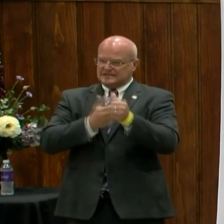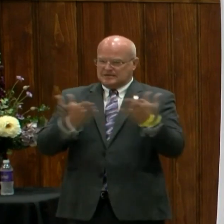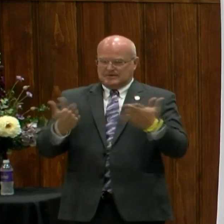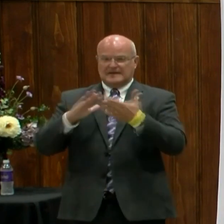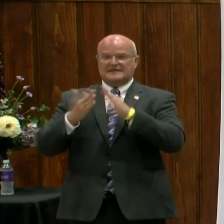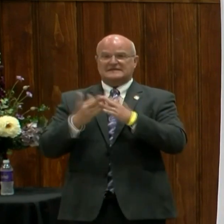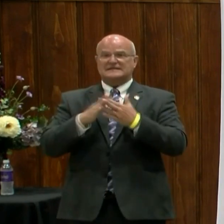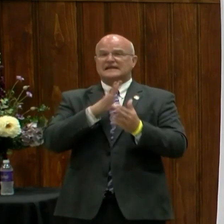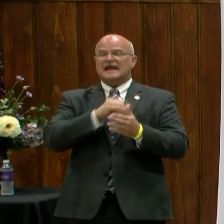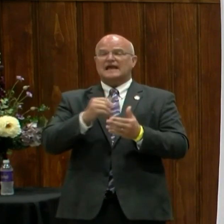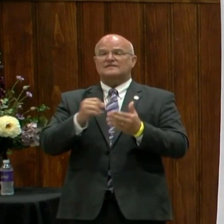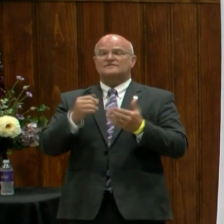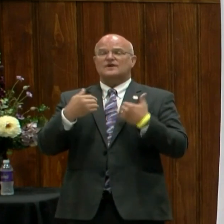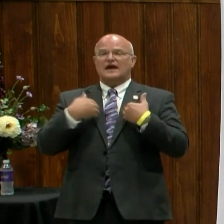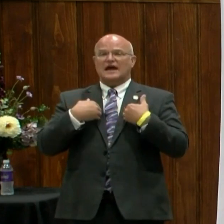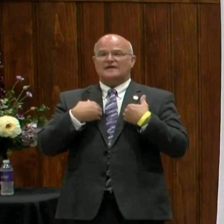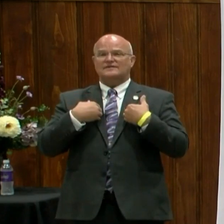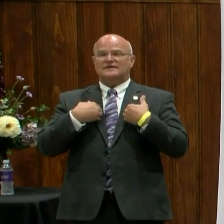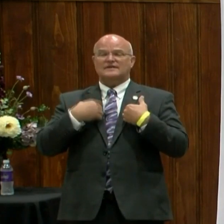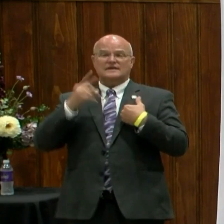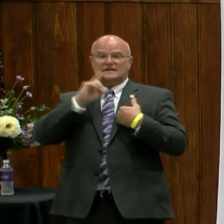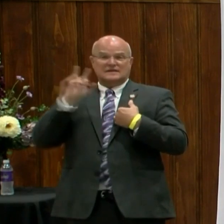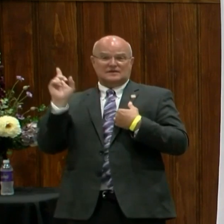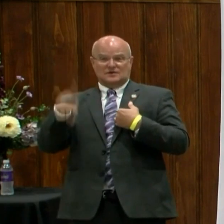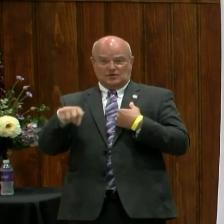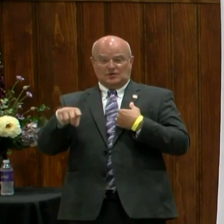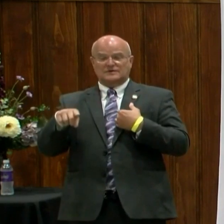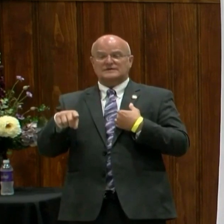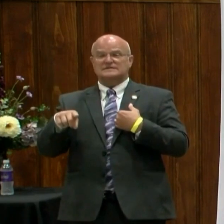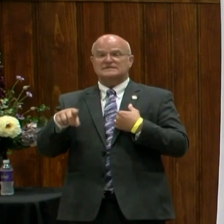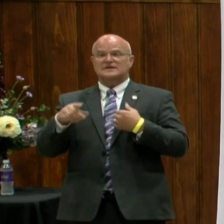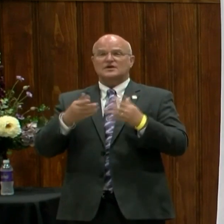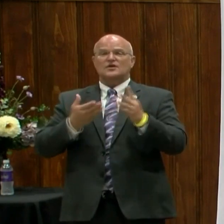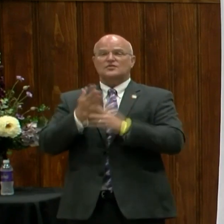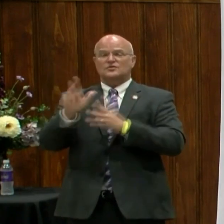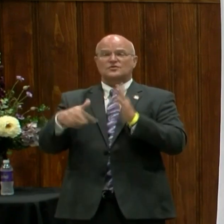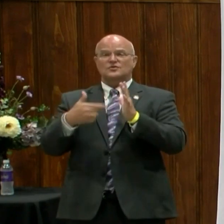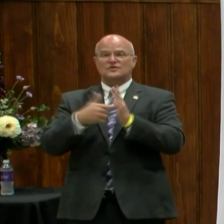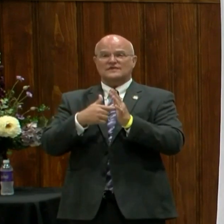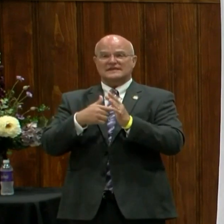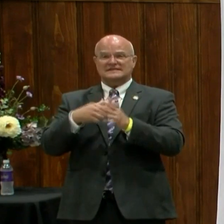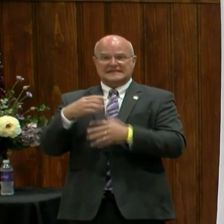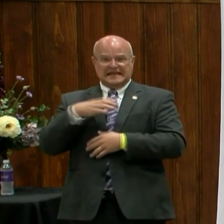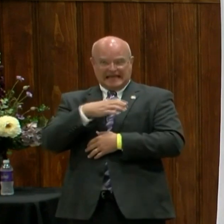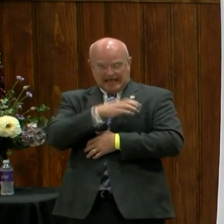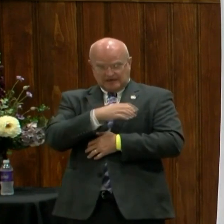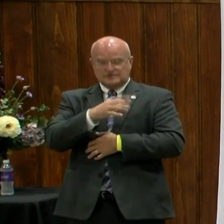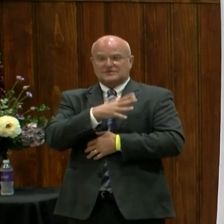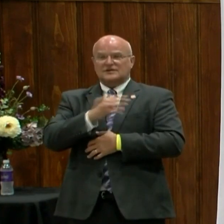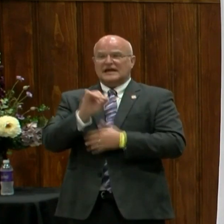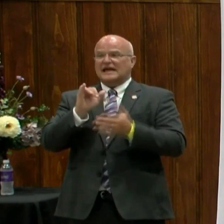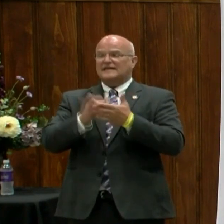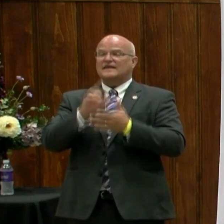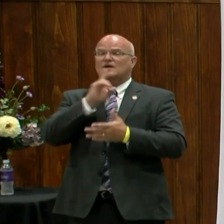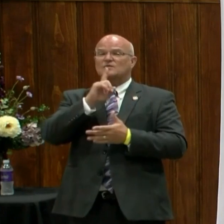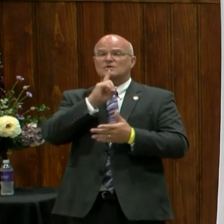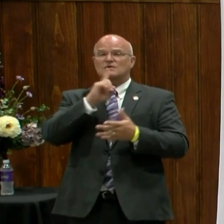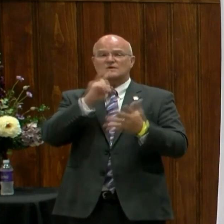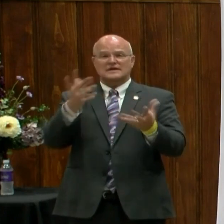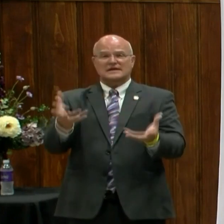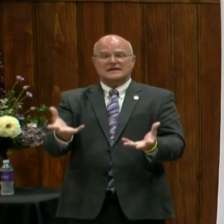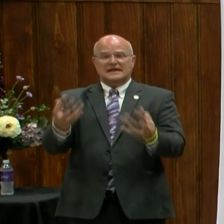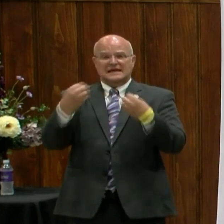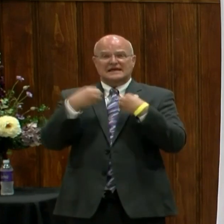in the city and for passing the model ordinance through this council, of course, and that really gives